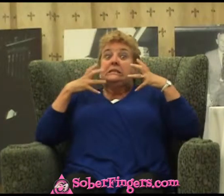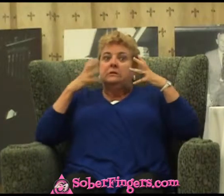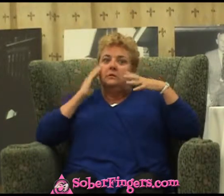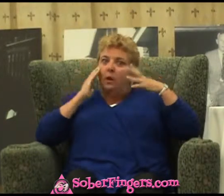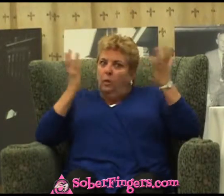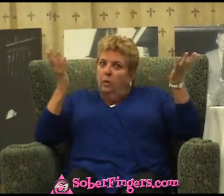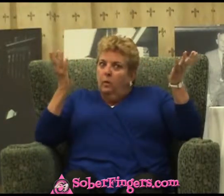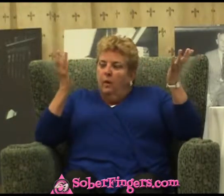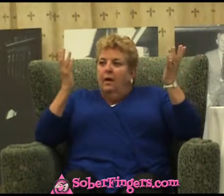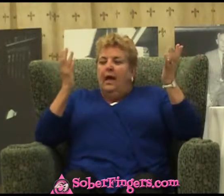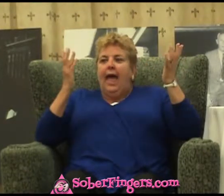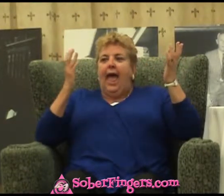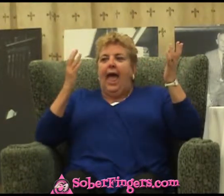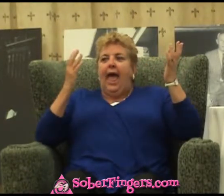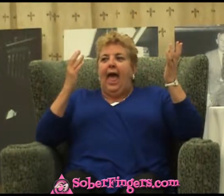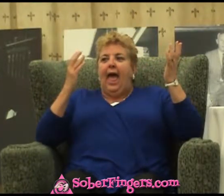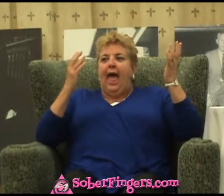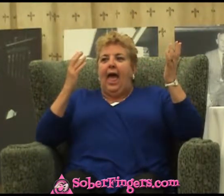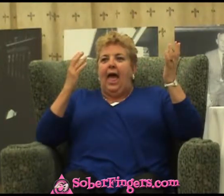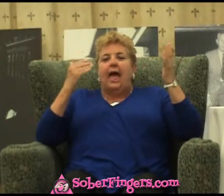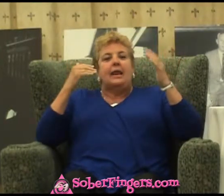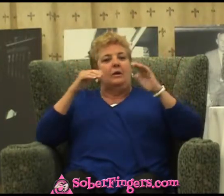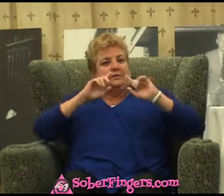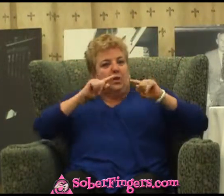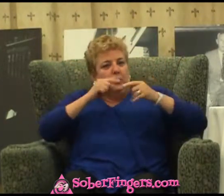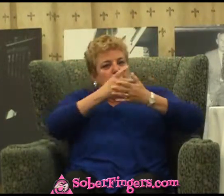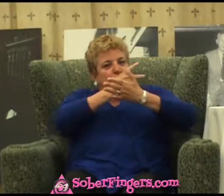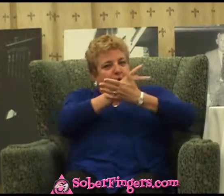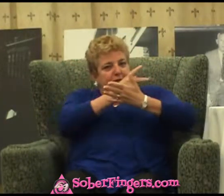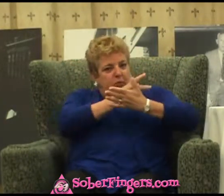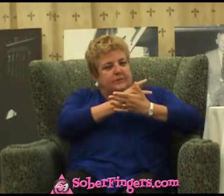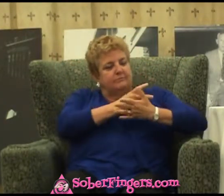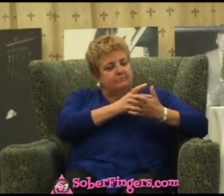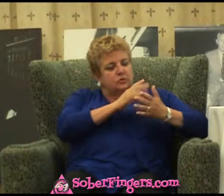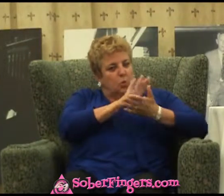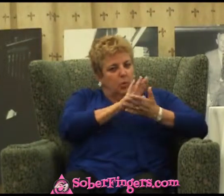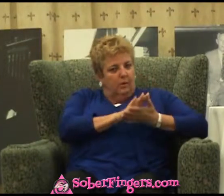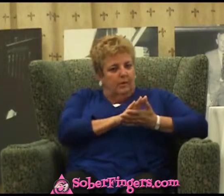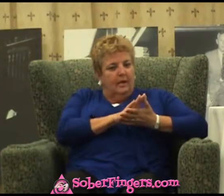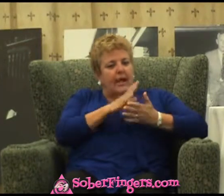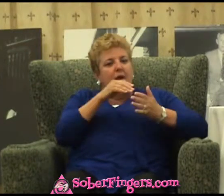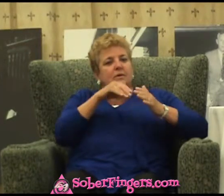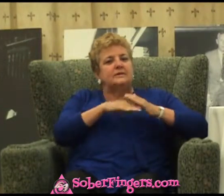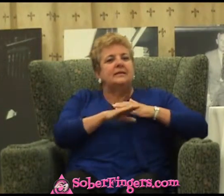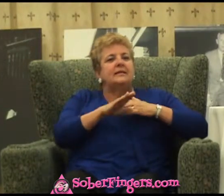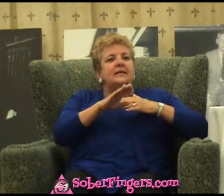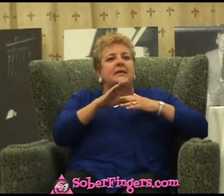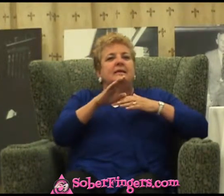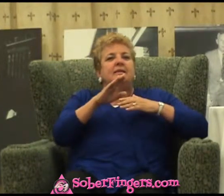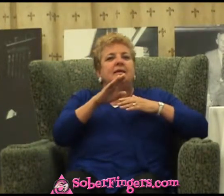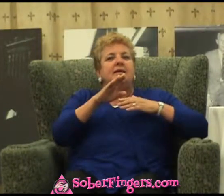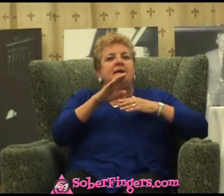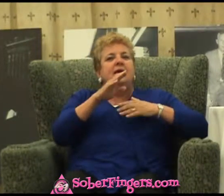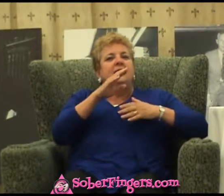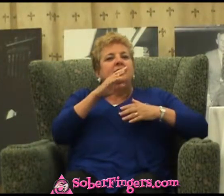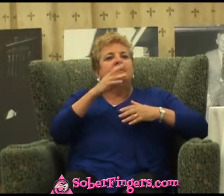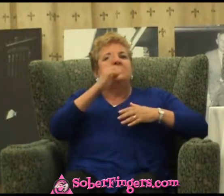And I was at the Graduate Theological Union, and I was at the Jesuit School of Theology and the Church